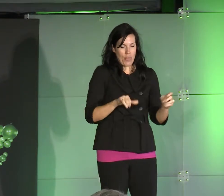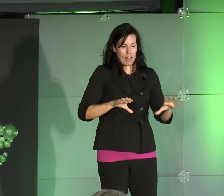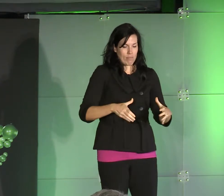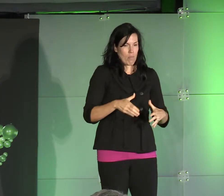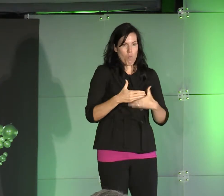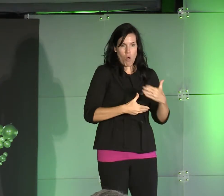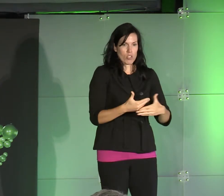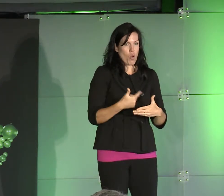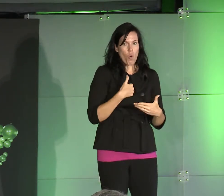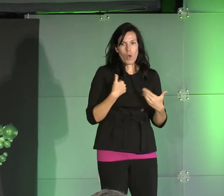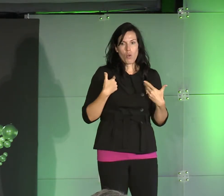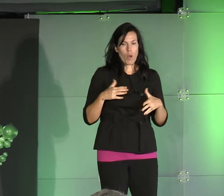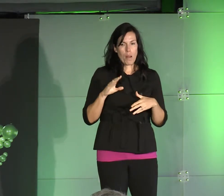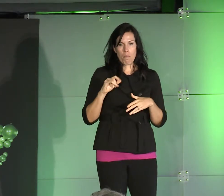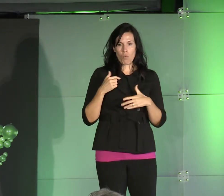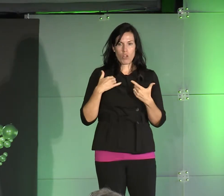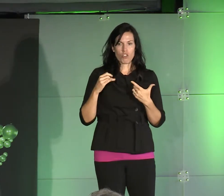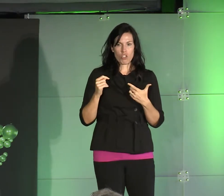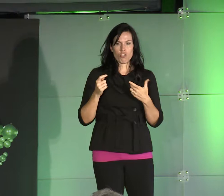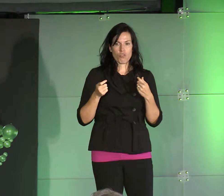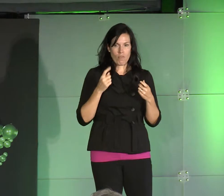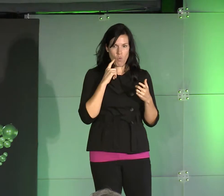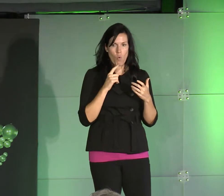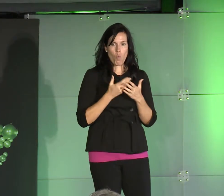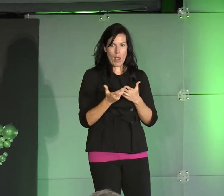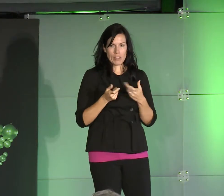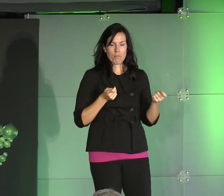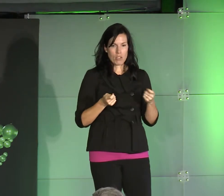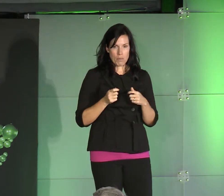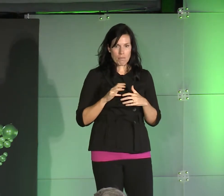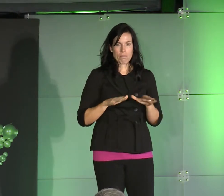process. We don't want to be a biological company. We want to serve waste management. Yeah.